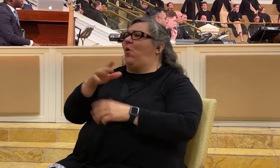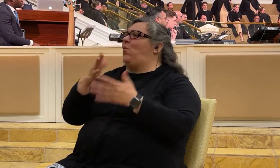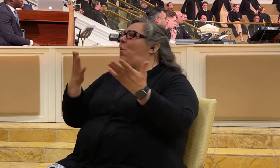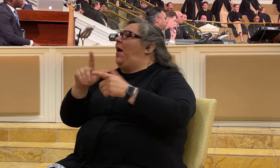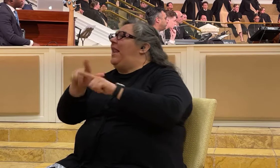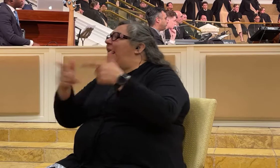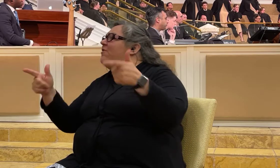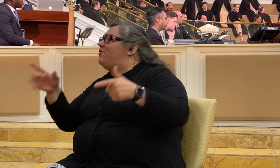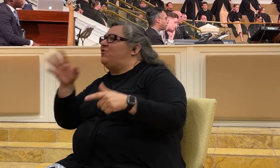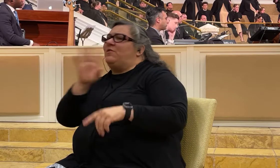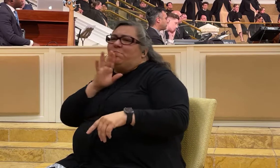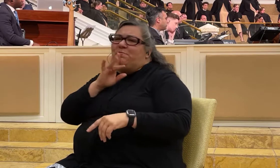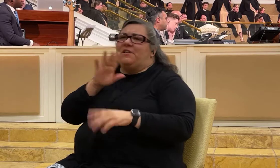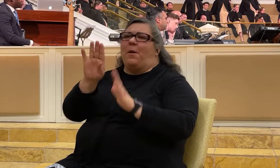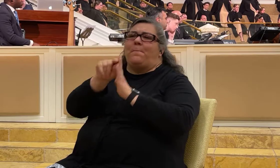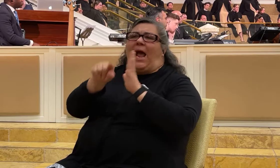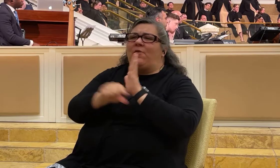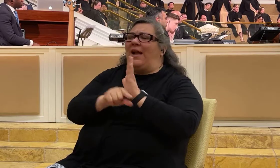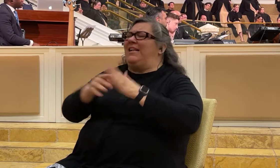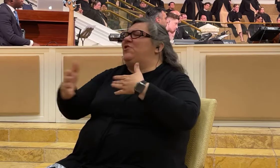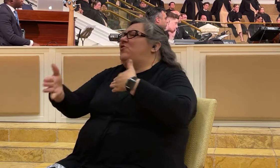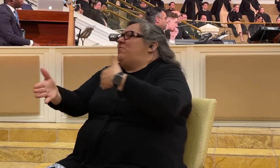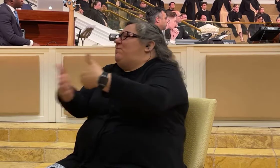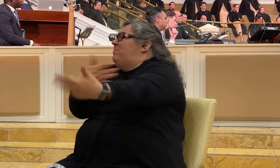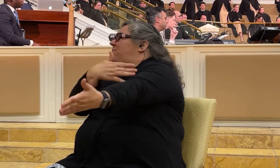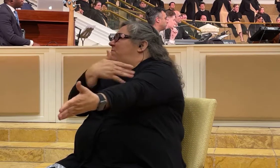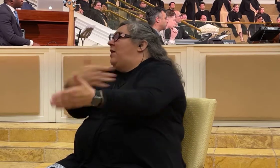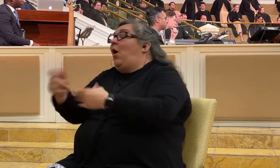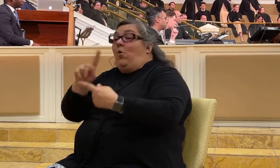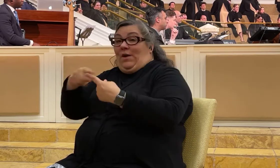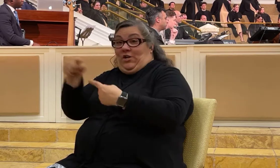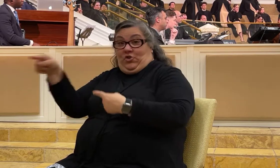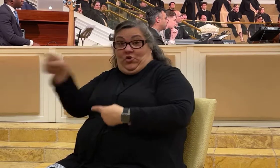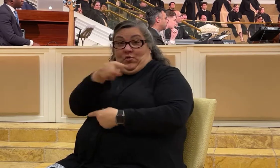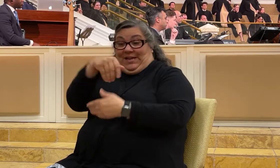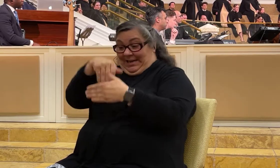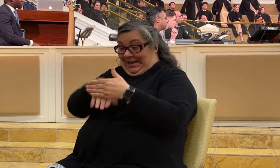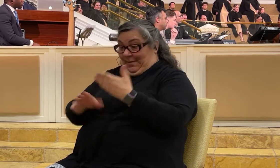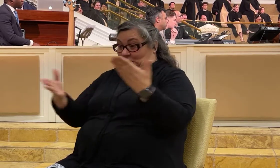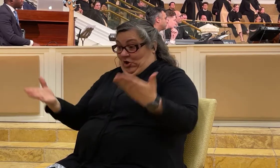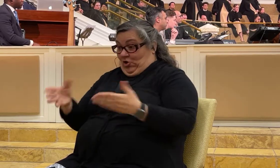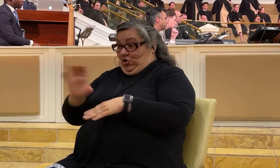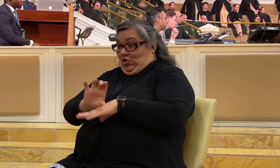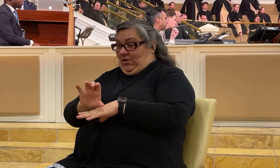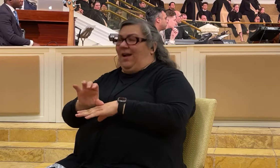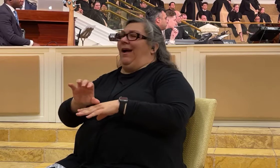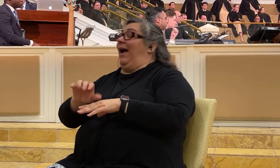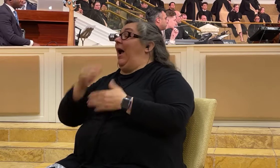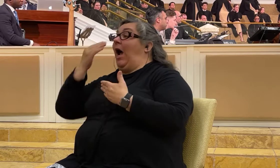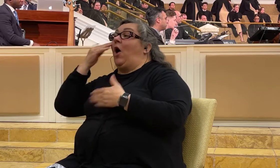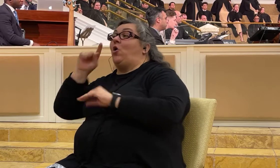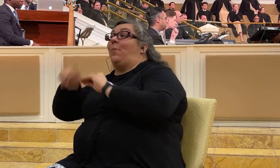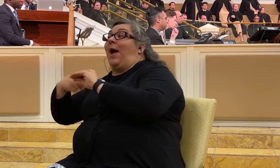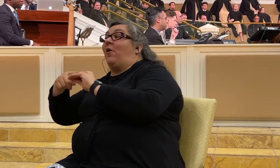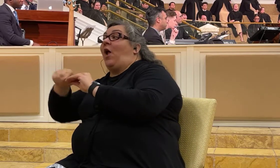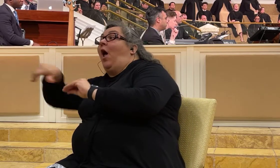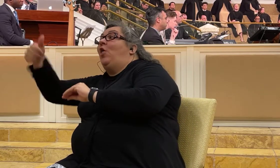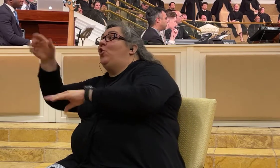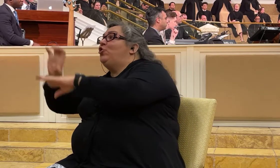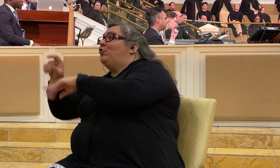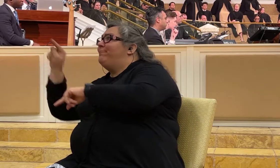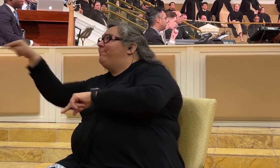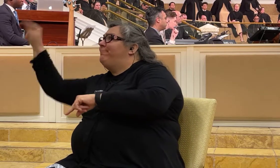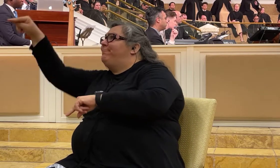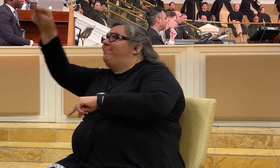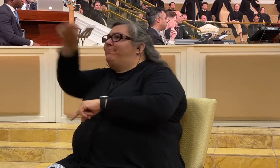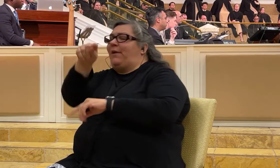what background you are. When you came into this church, I'm talking about this church. I don't know about every other church. And pastor doesn't pastor every church, not a bishop